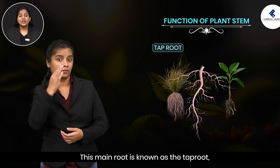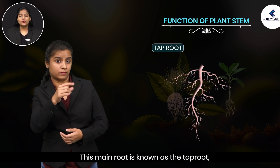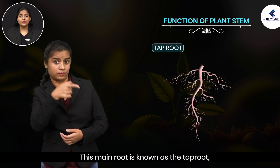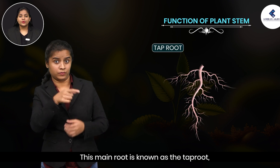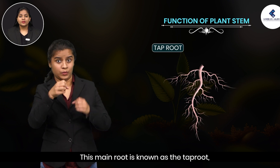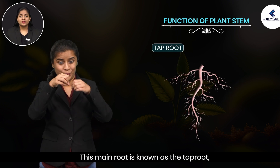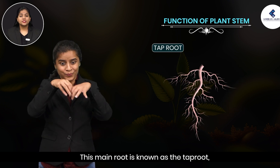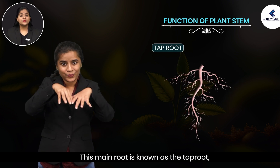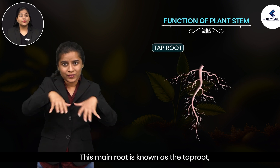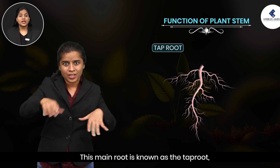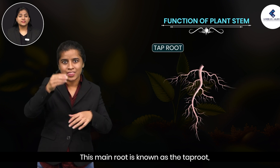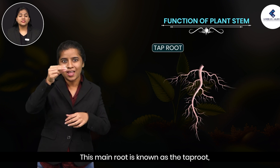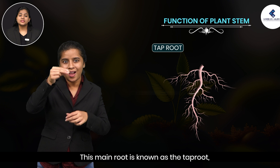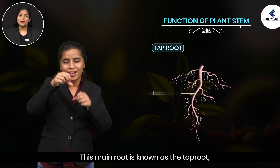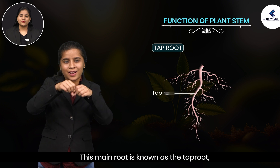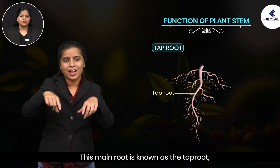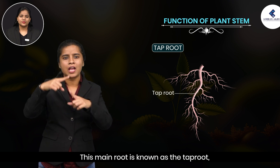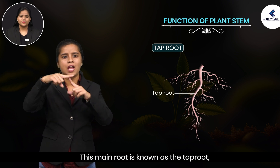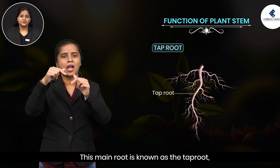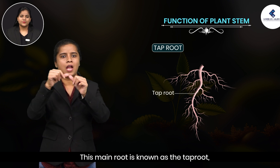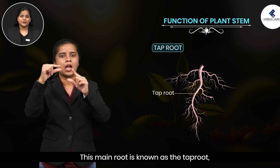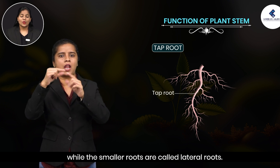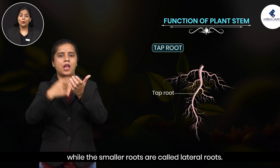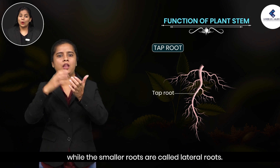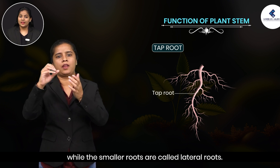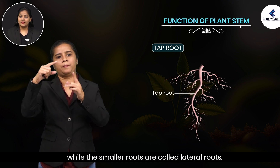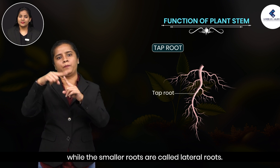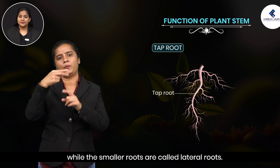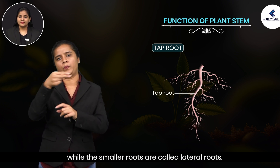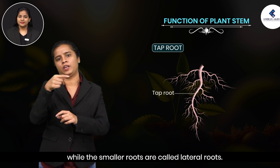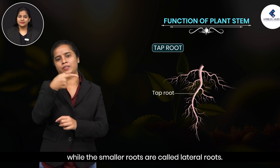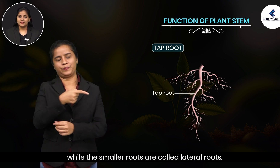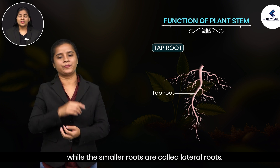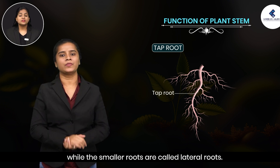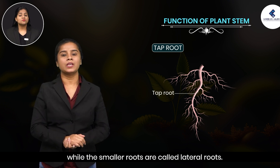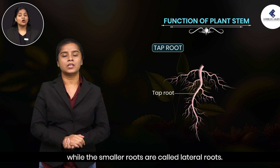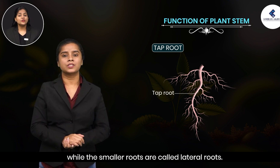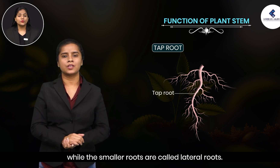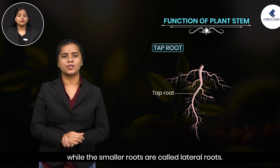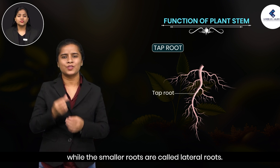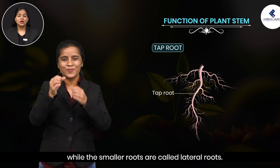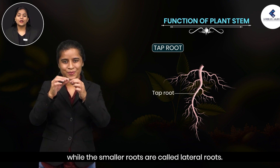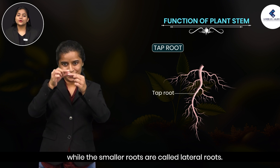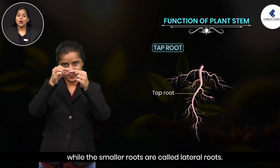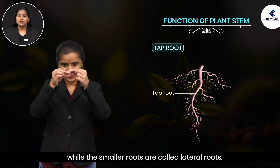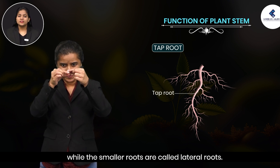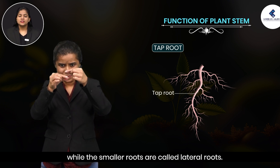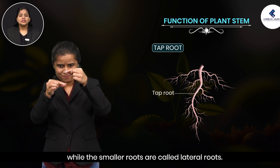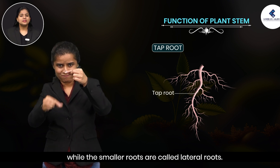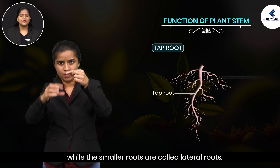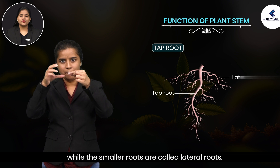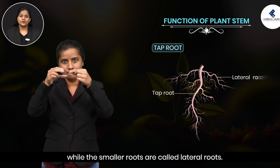This main root is known as the taproot, while the smaller roots are